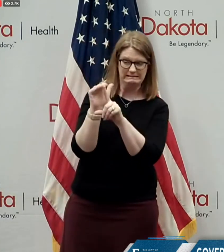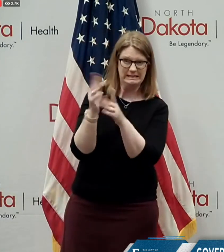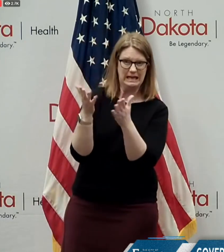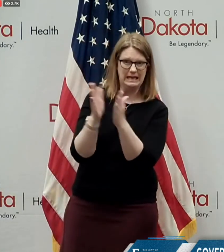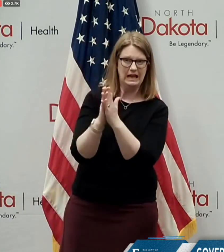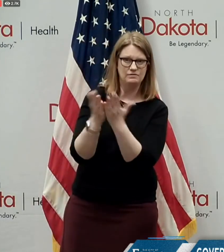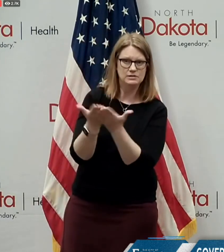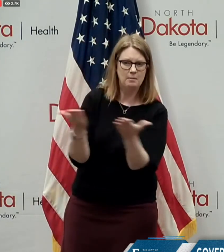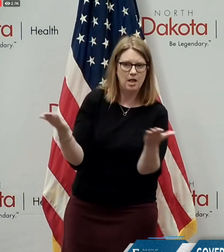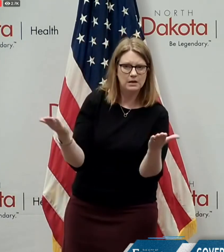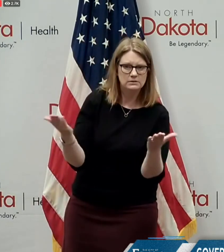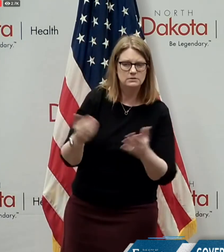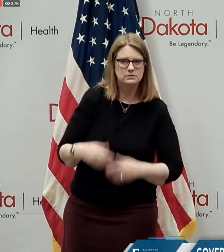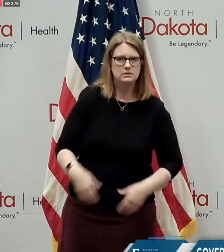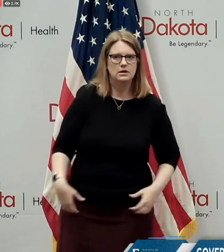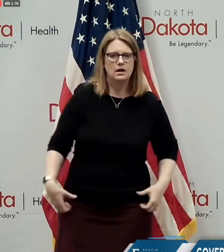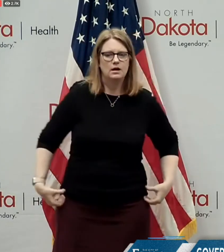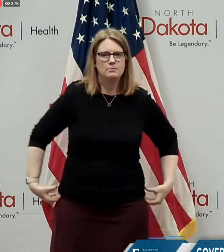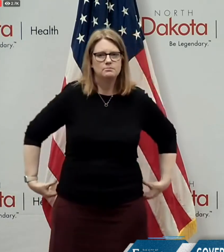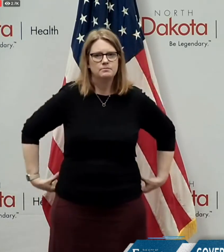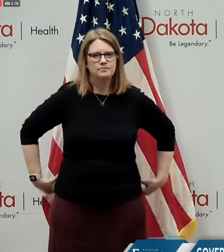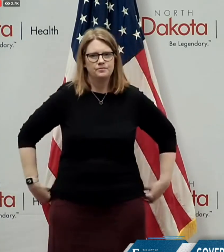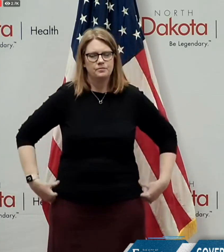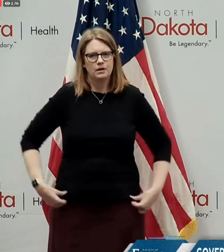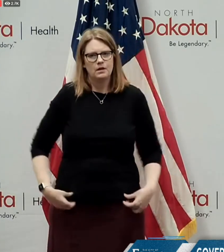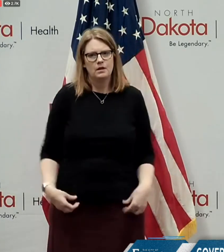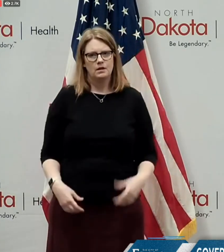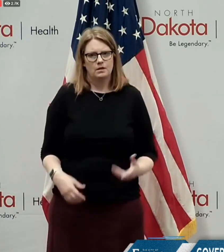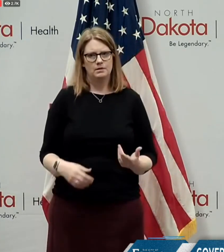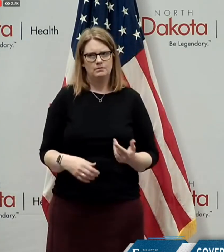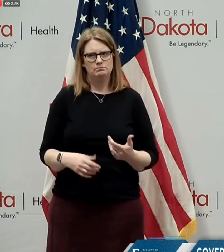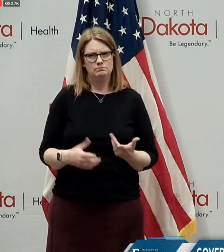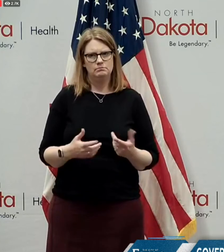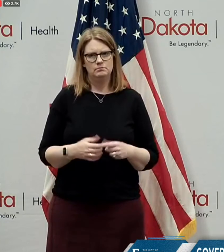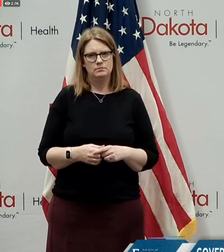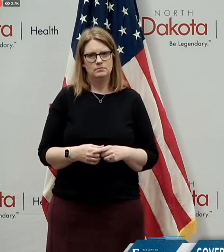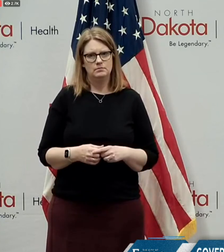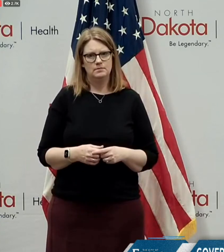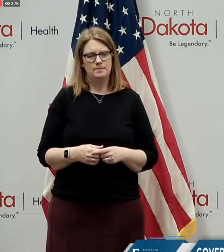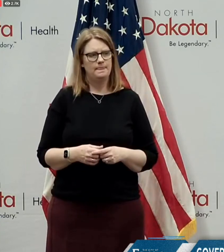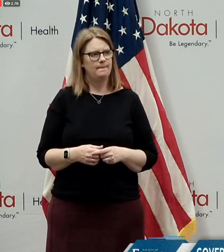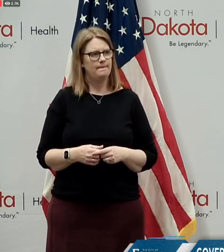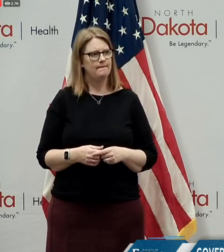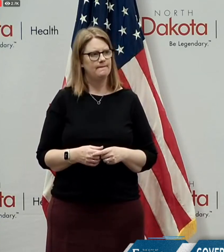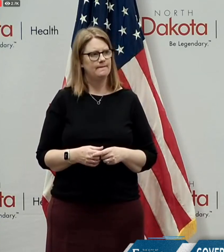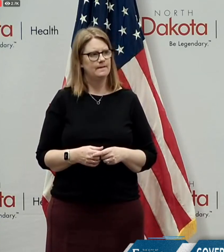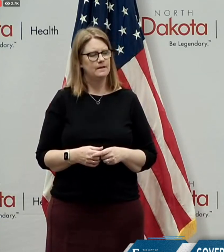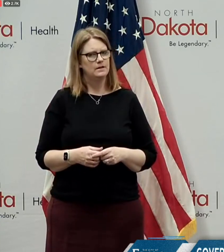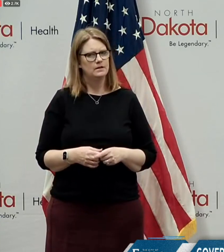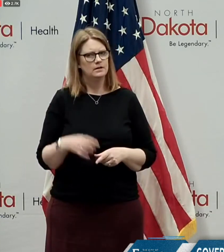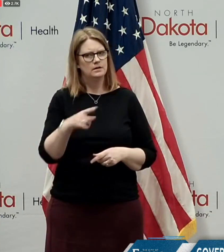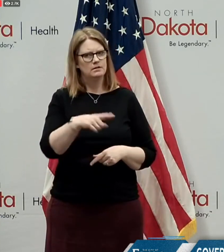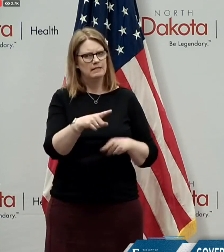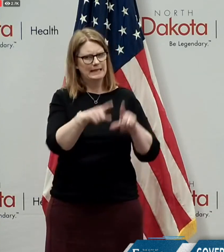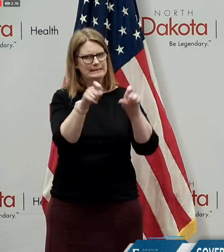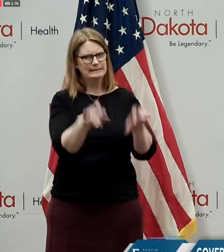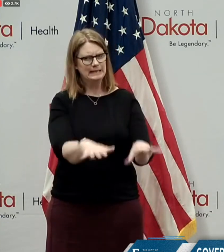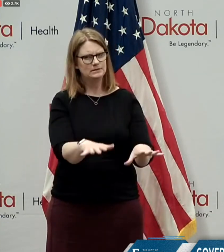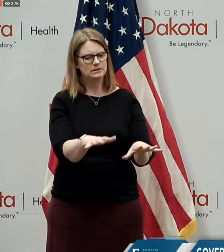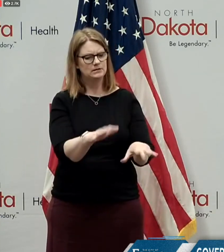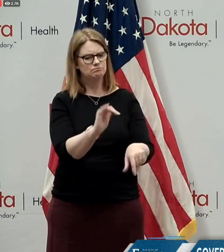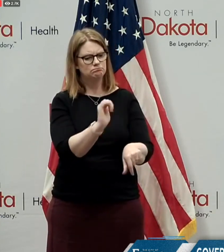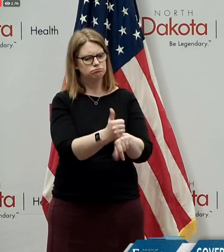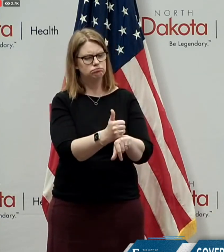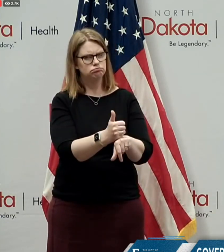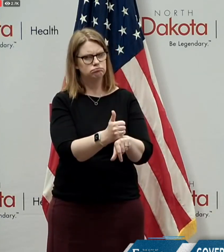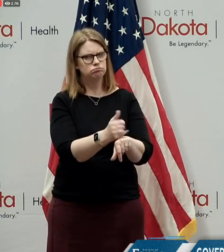Once we did that testing, we caught on to that pretty fast. So